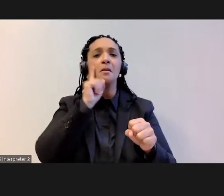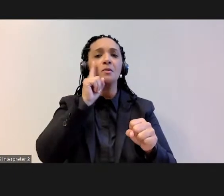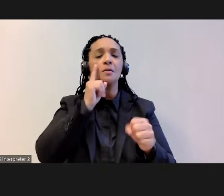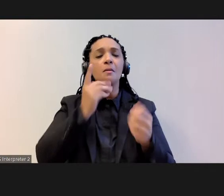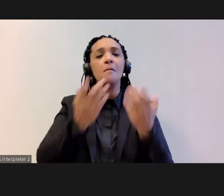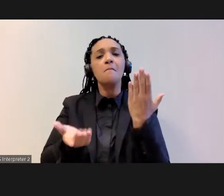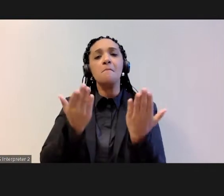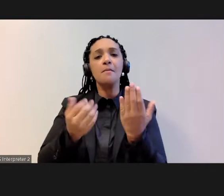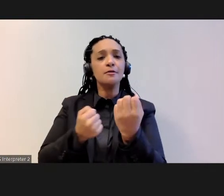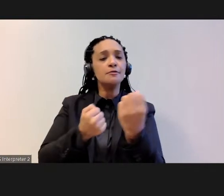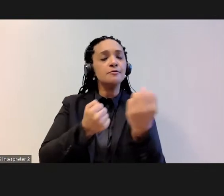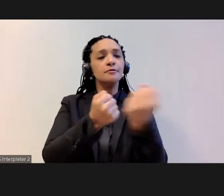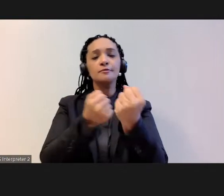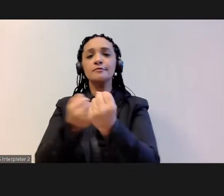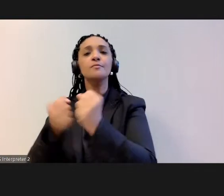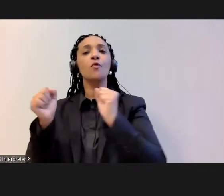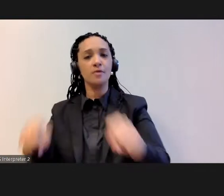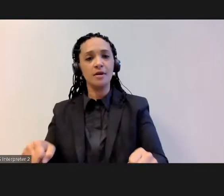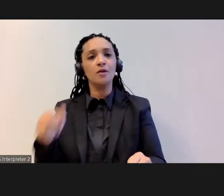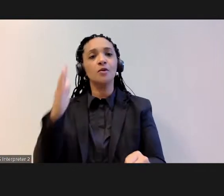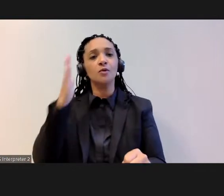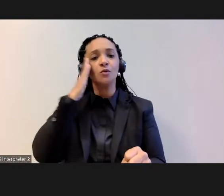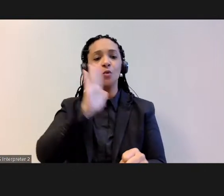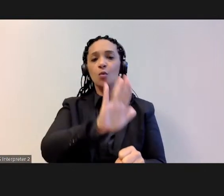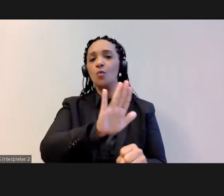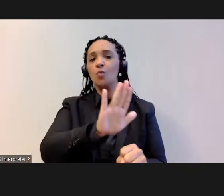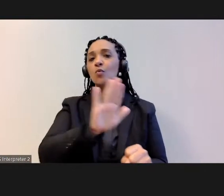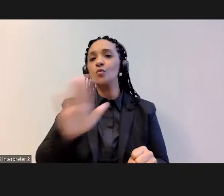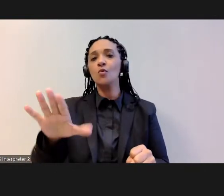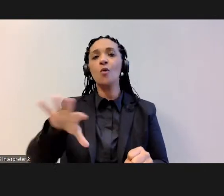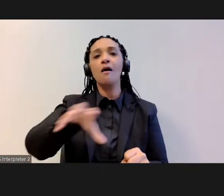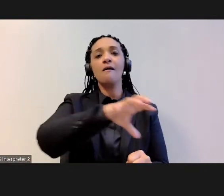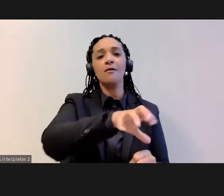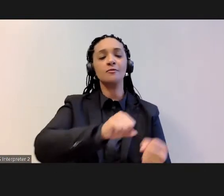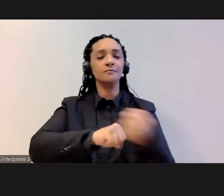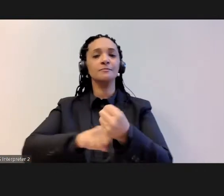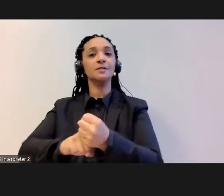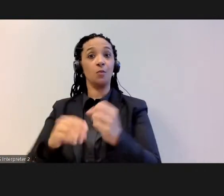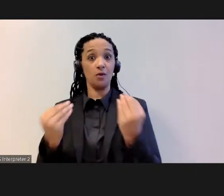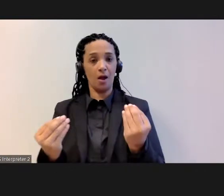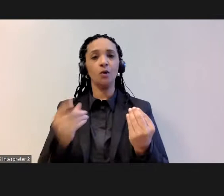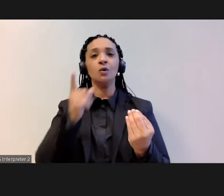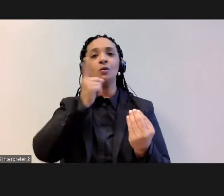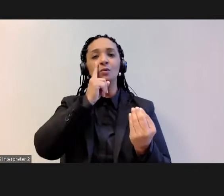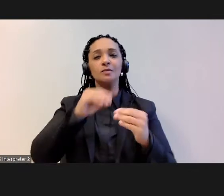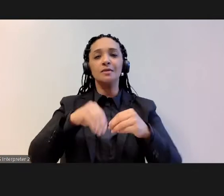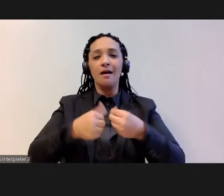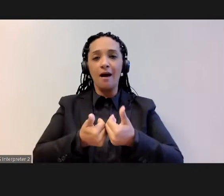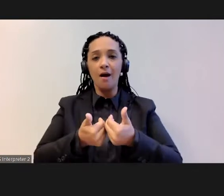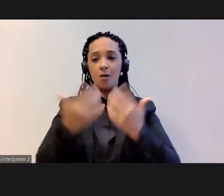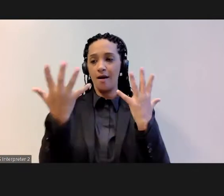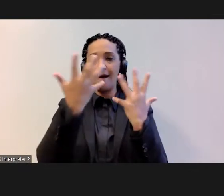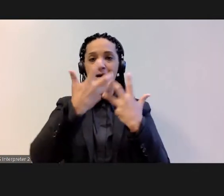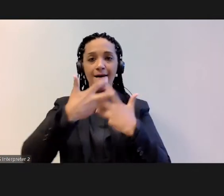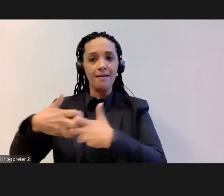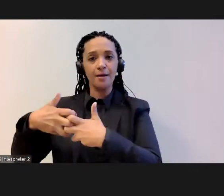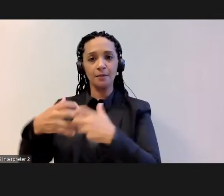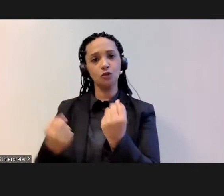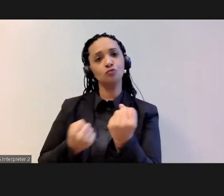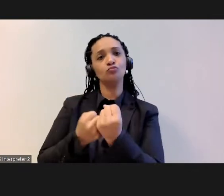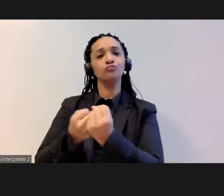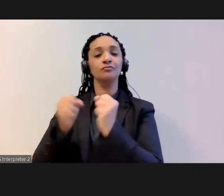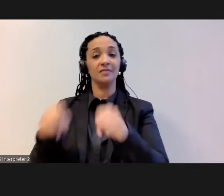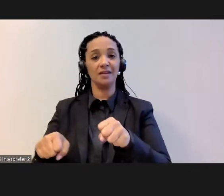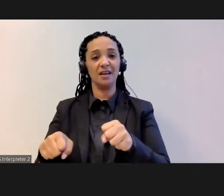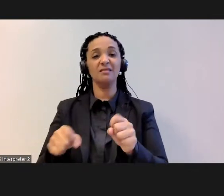support your countries in checking or assessing the alignment that is there between your